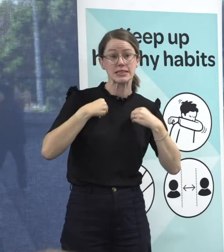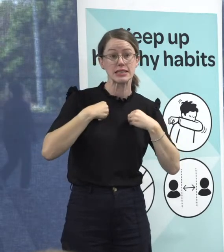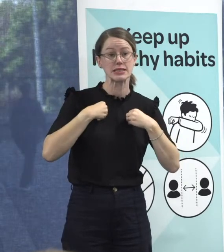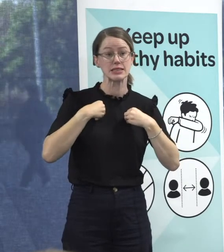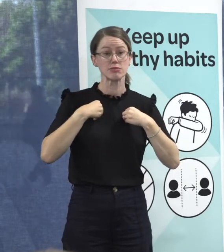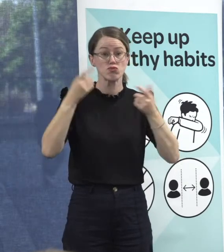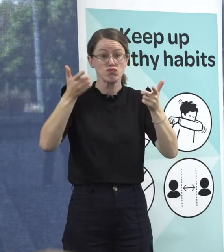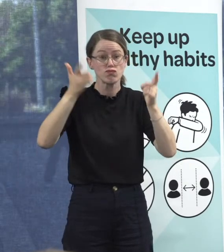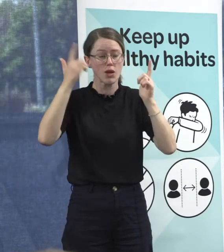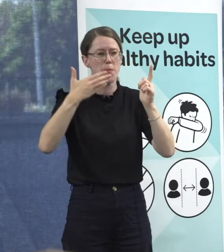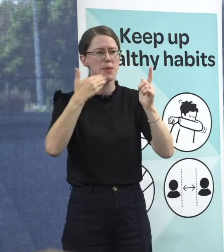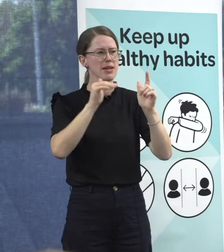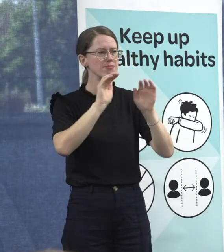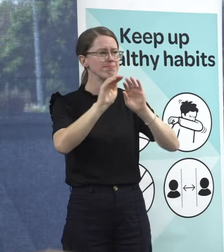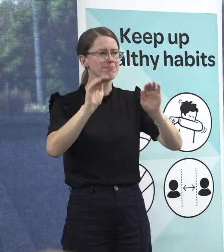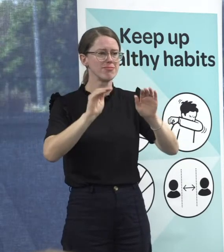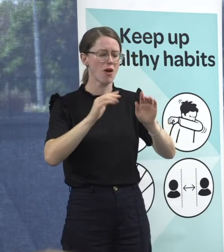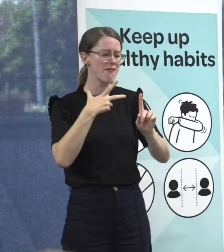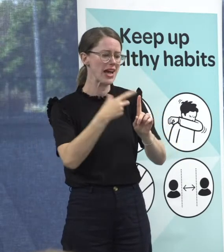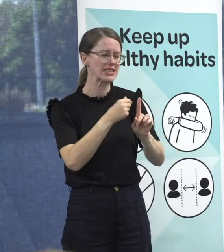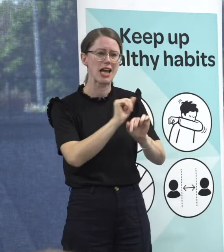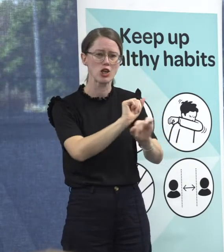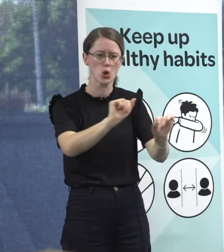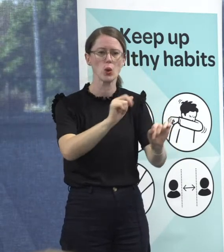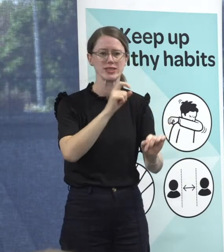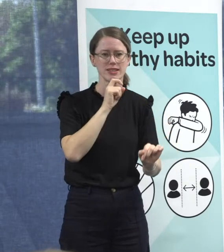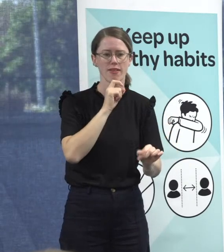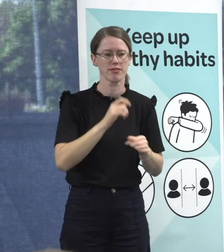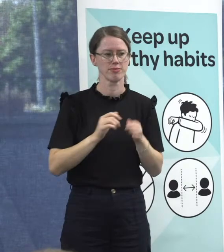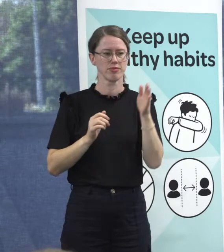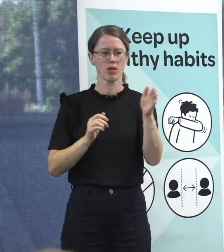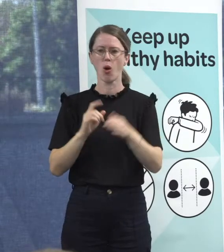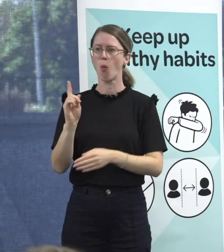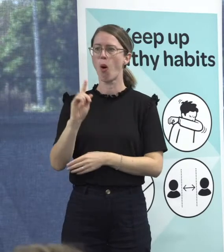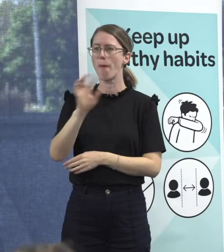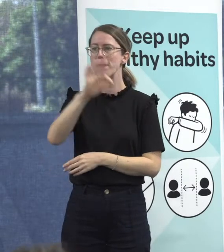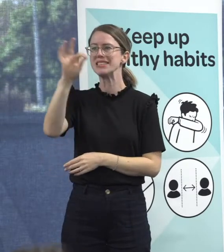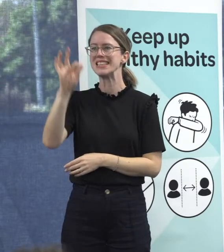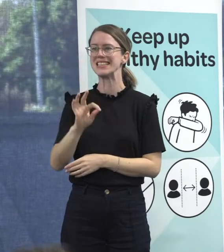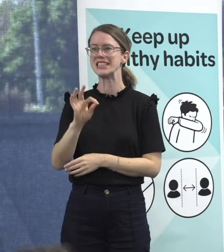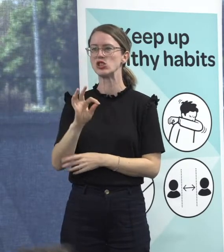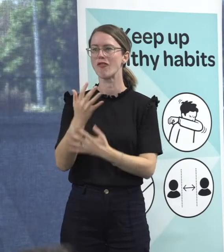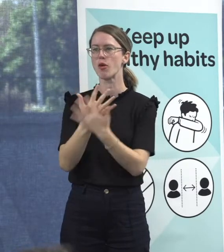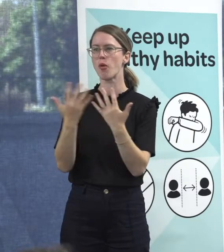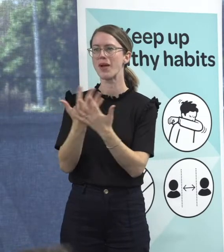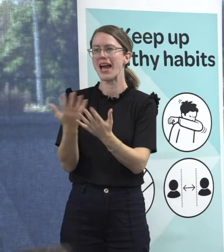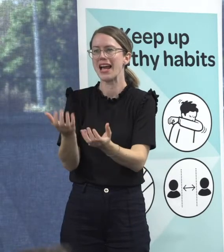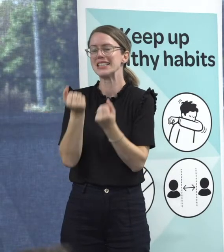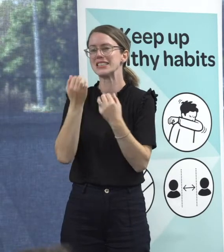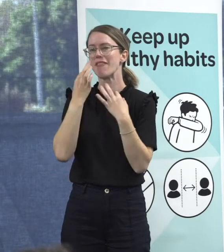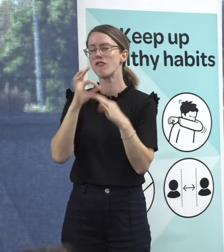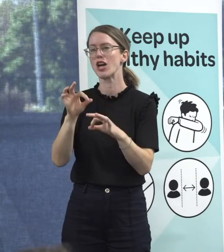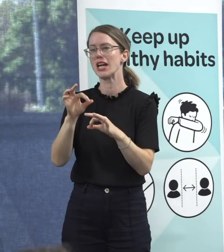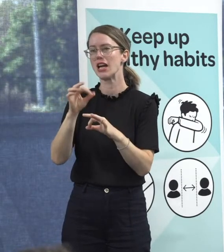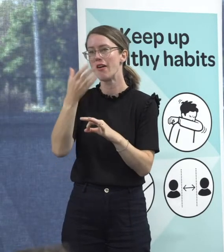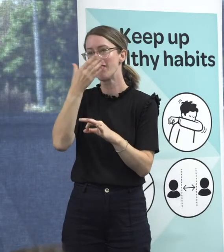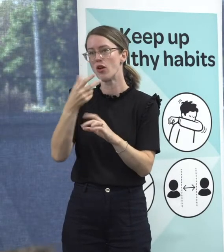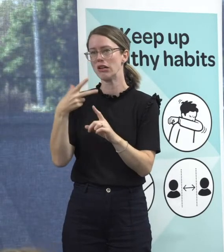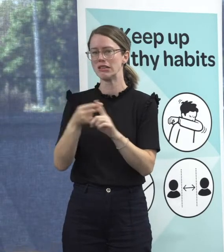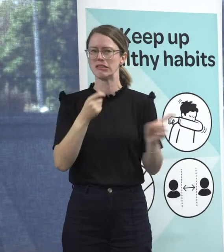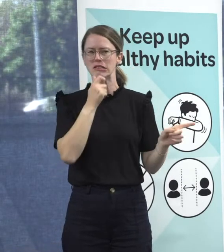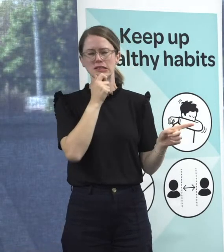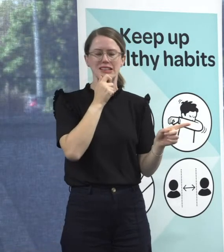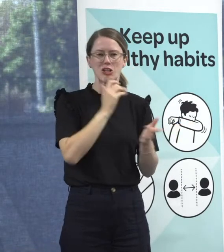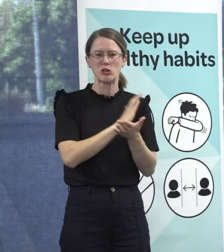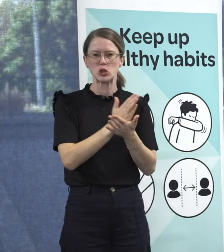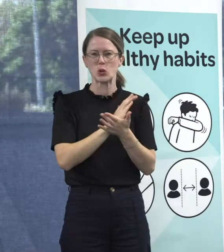them to vaccinate their staff ahead of winter. What percentage of the population is eligible for a free flu shot? Well, you've got me there. I'll have to